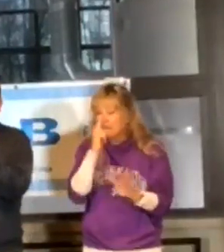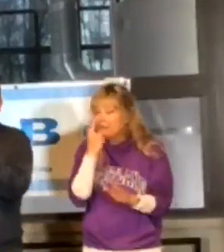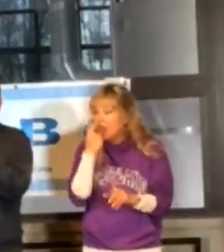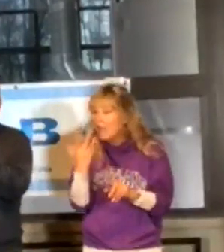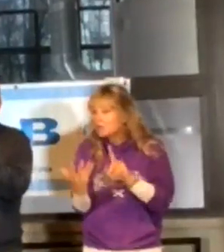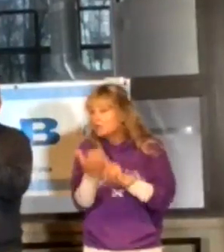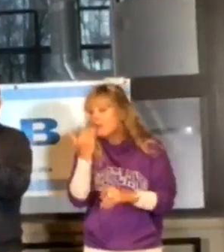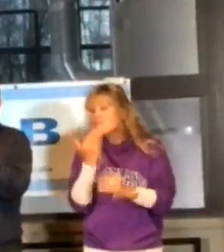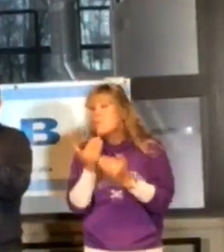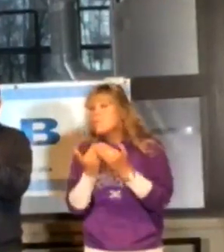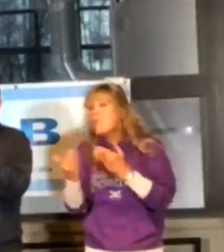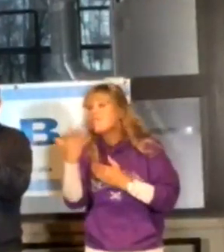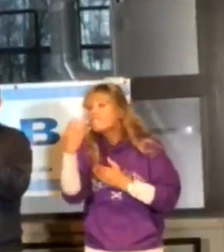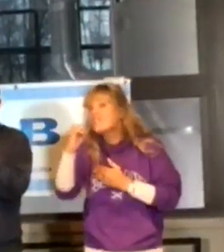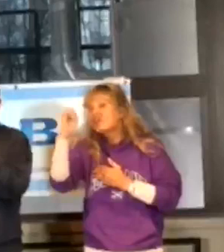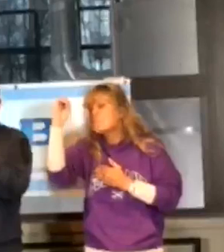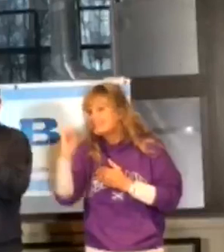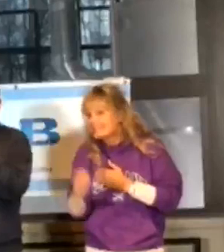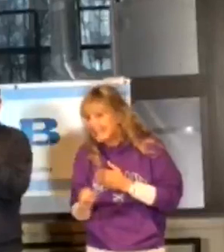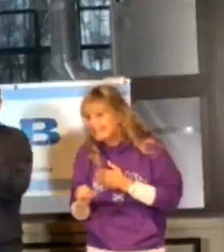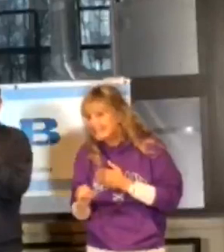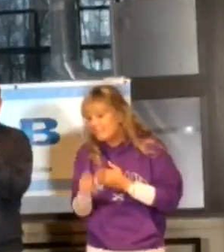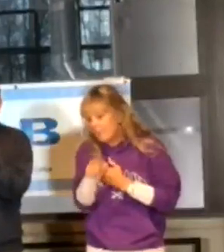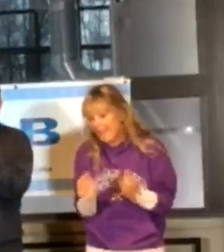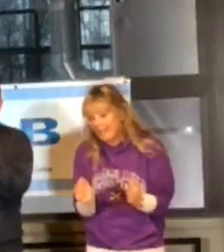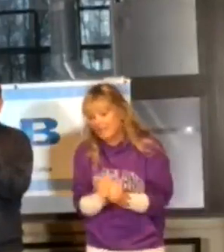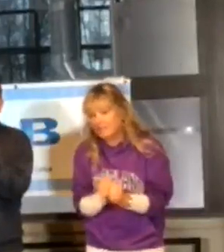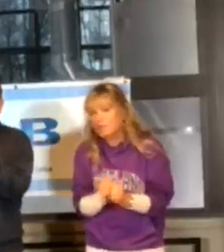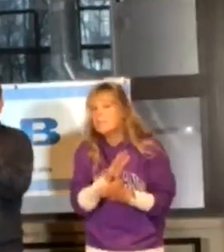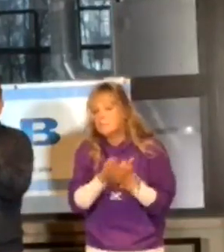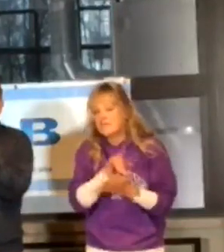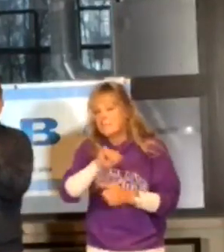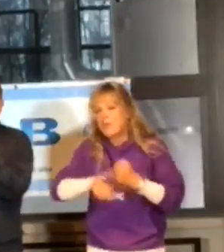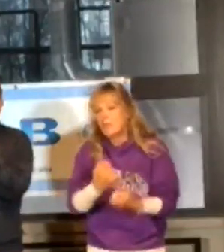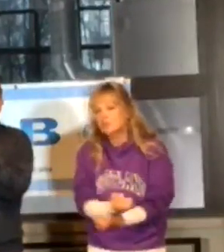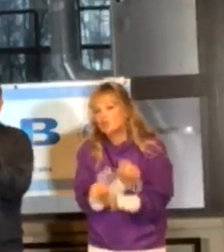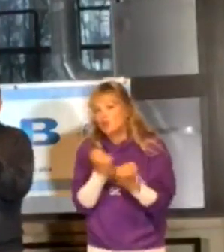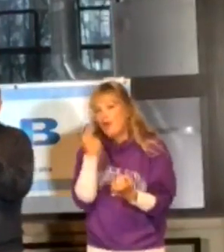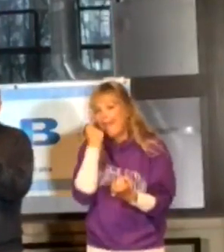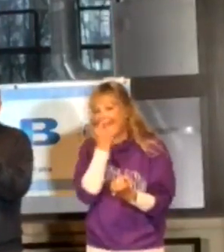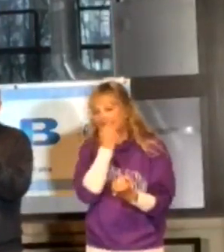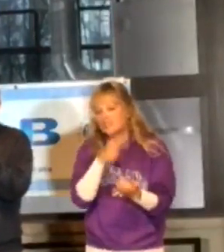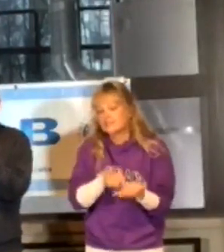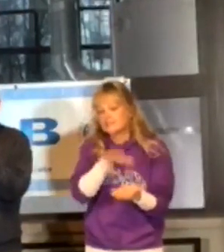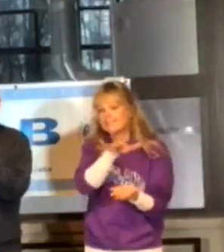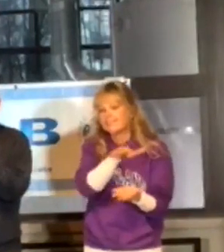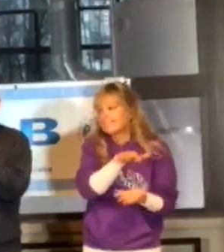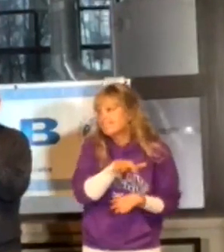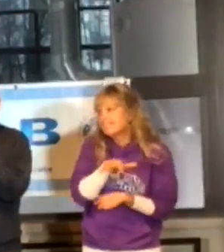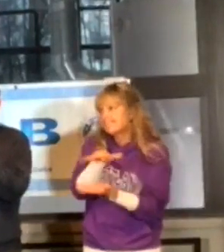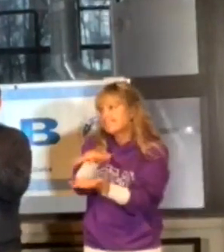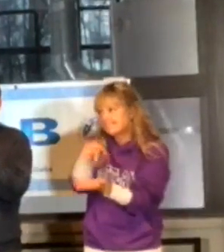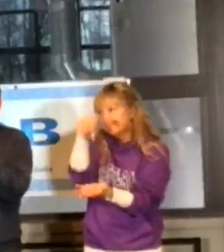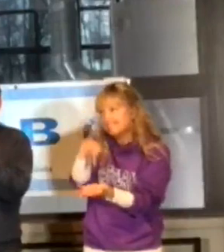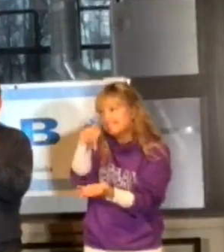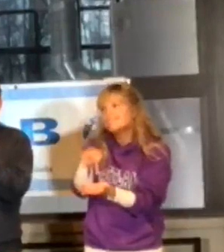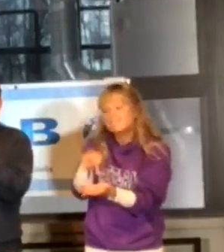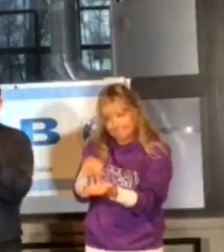than 50% on the covenant, it is a very, very clear message